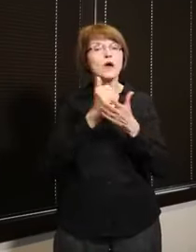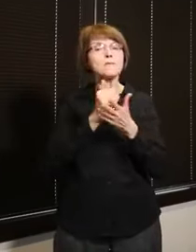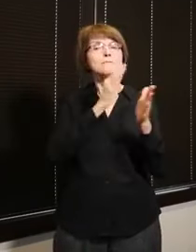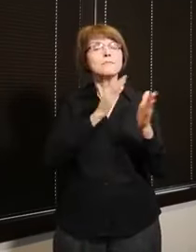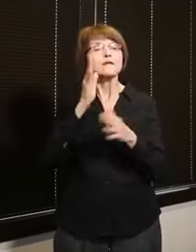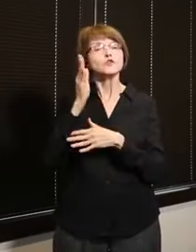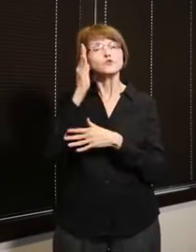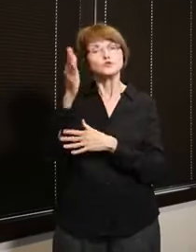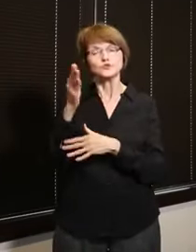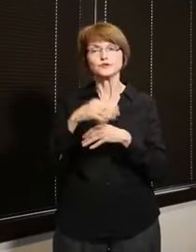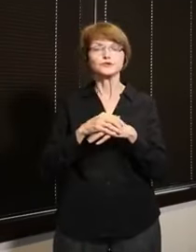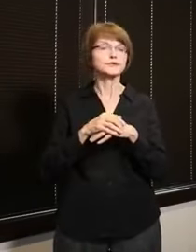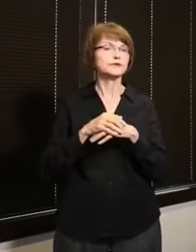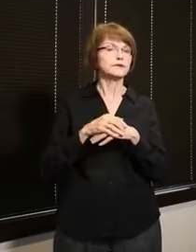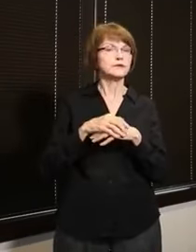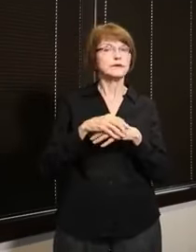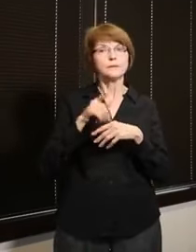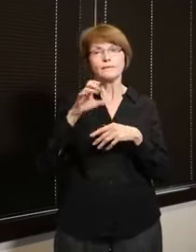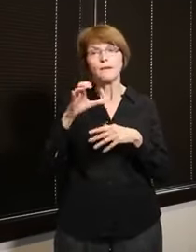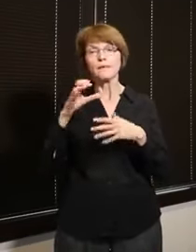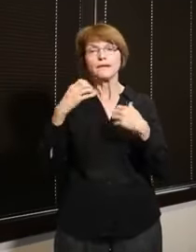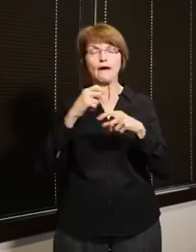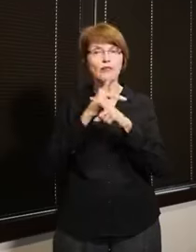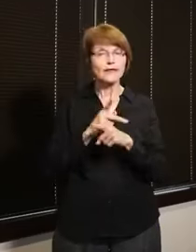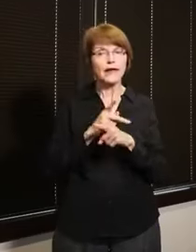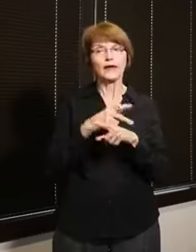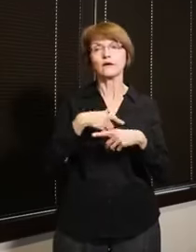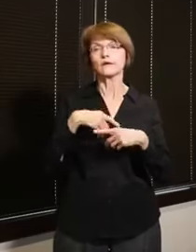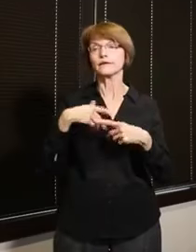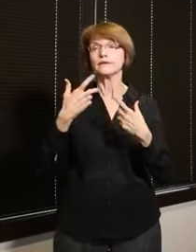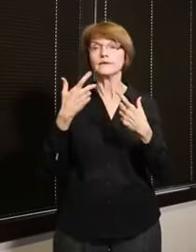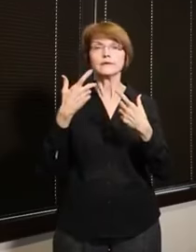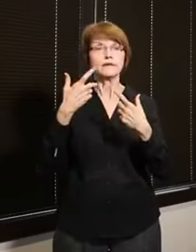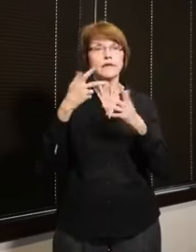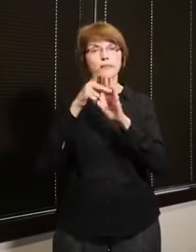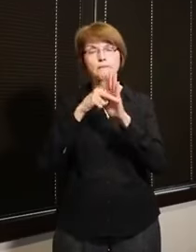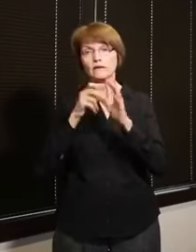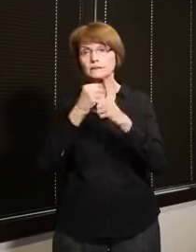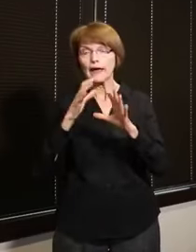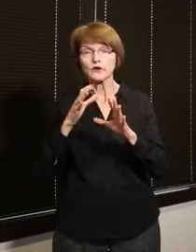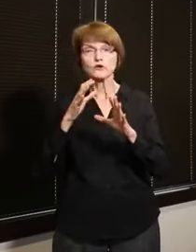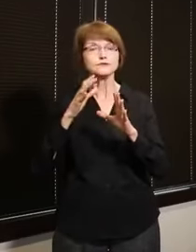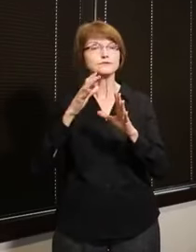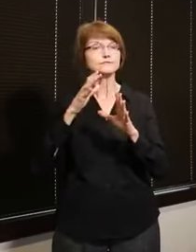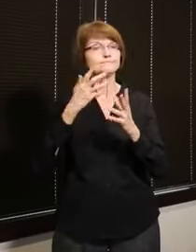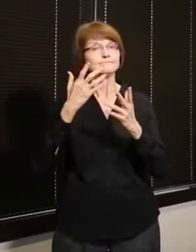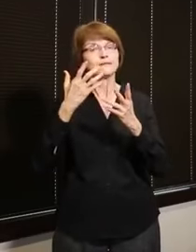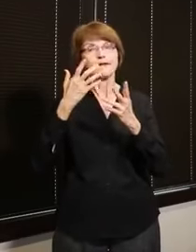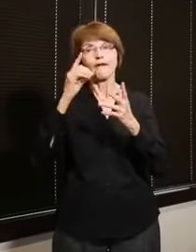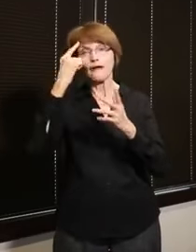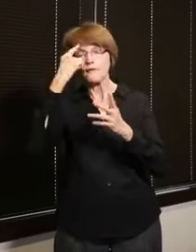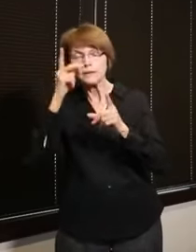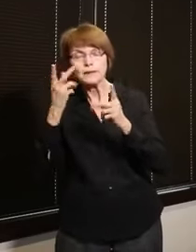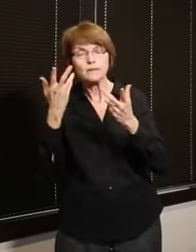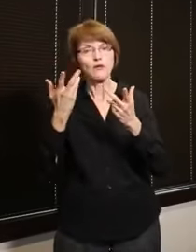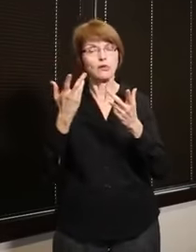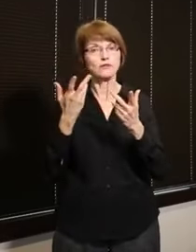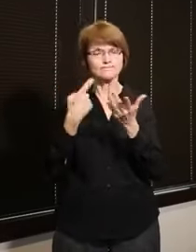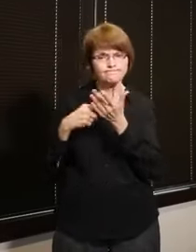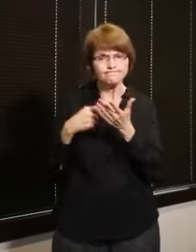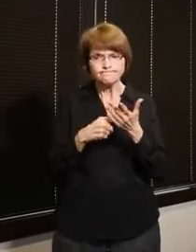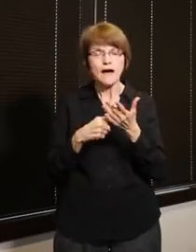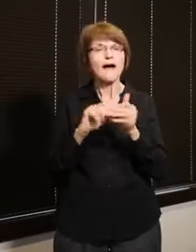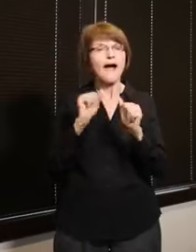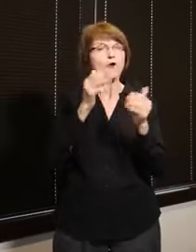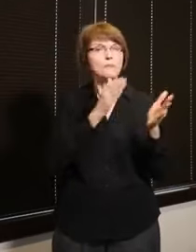health and policymakers to understand what are some of the scenarios that we need to be planning for. Now, these aren't